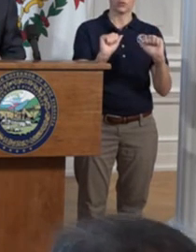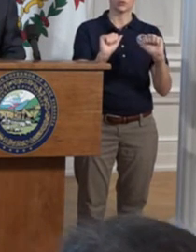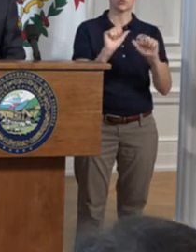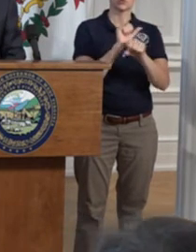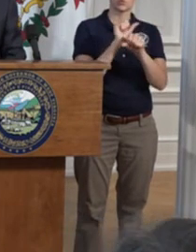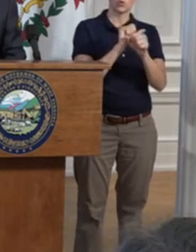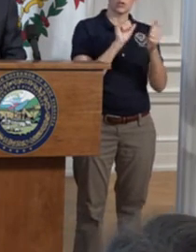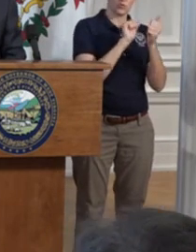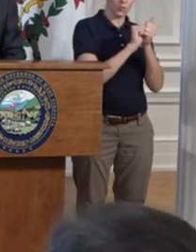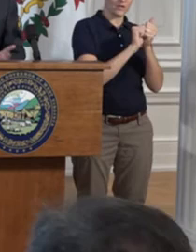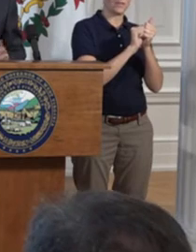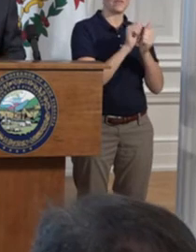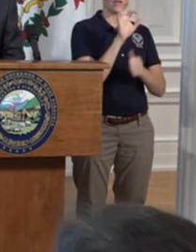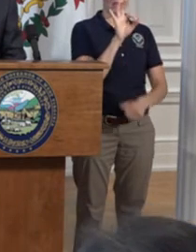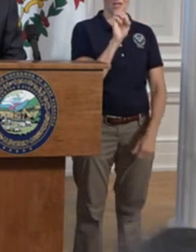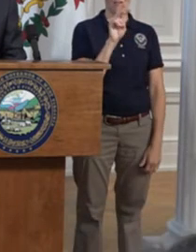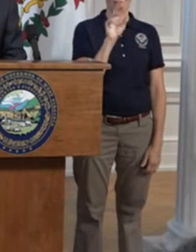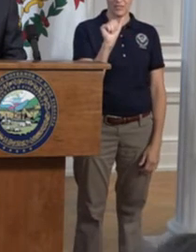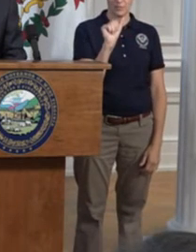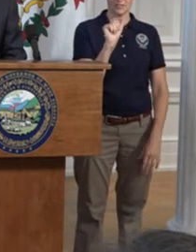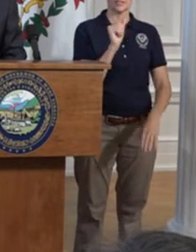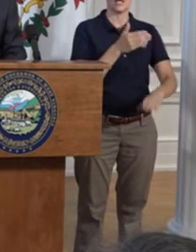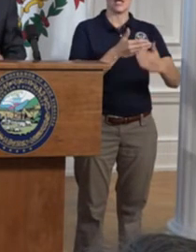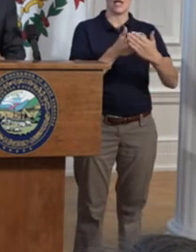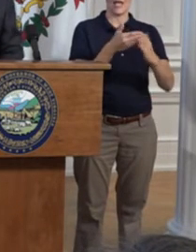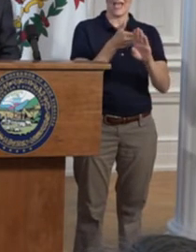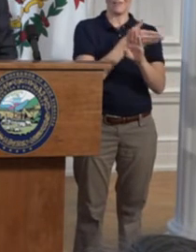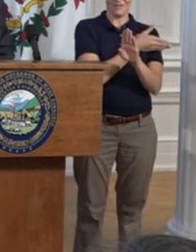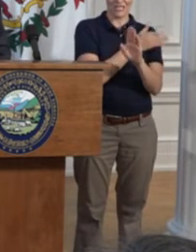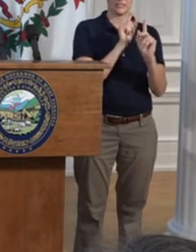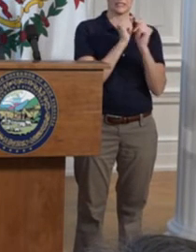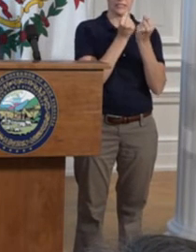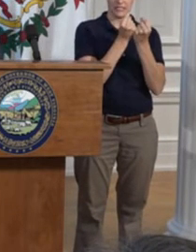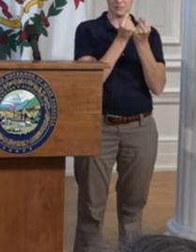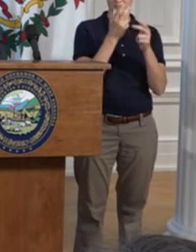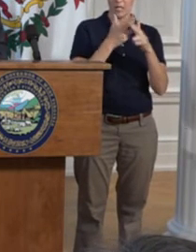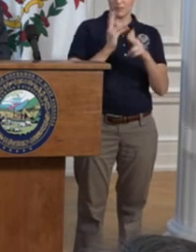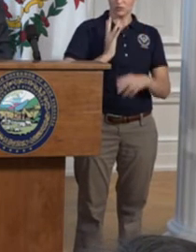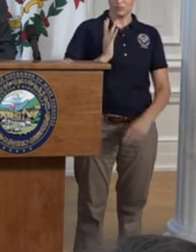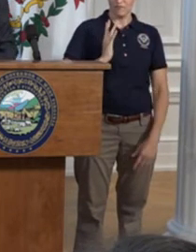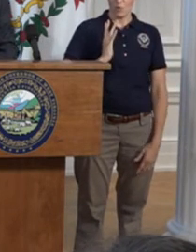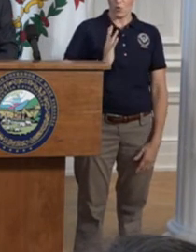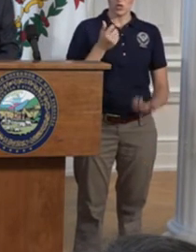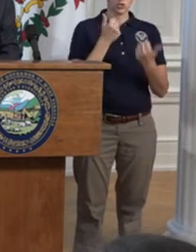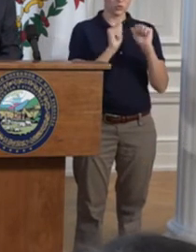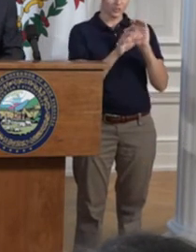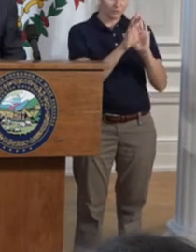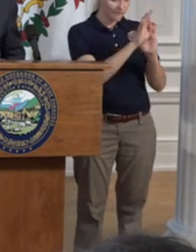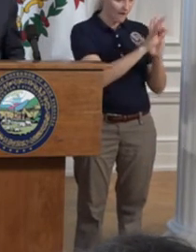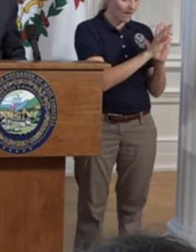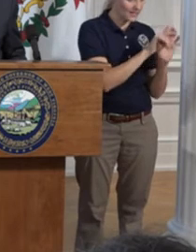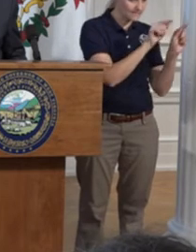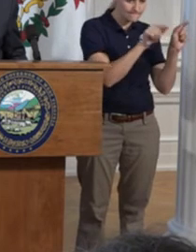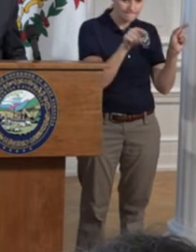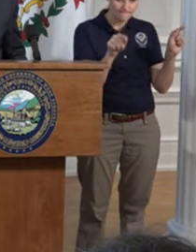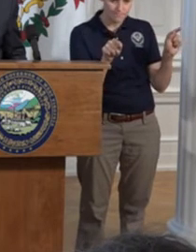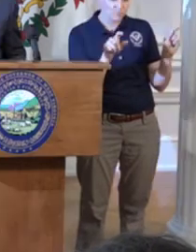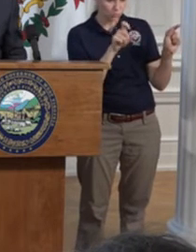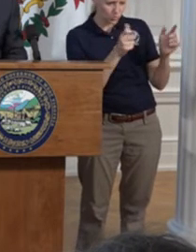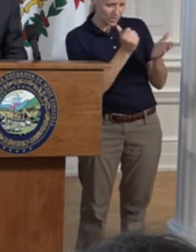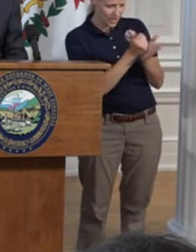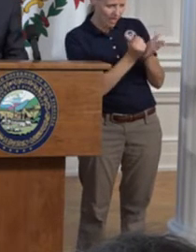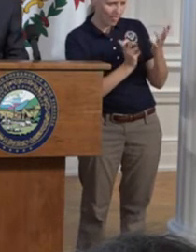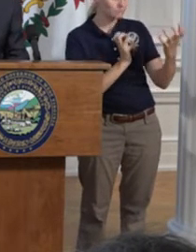Advanced Evaluation Team, which I mentioned earlier, to identify gaps and ensure that all needs are met.